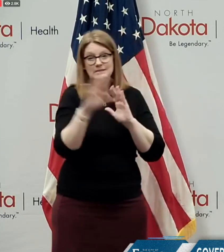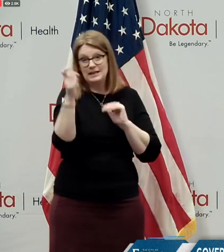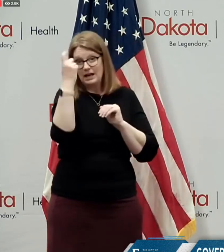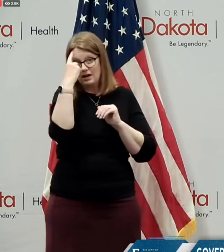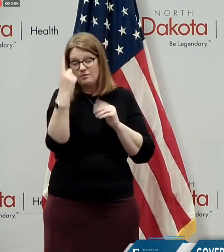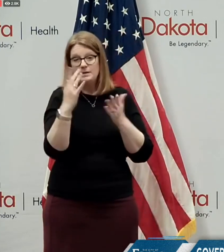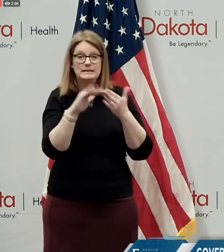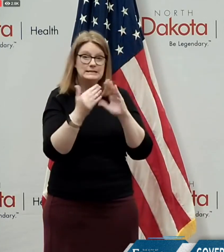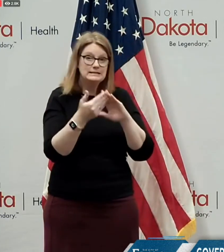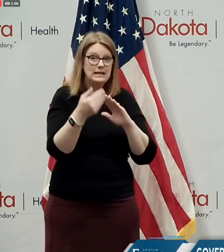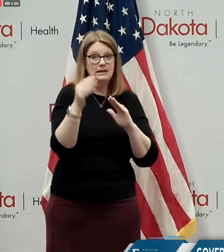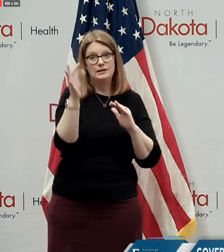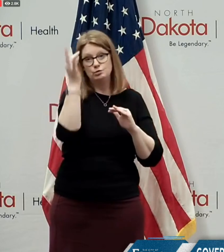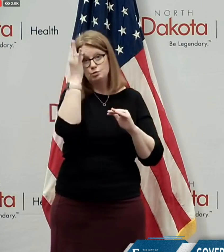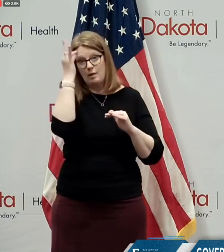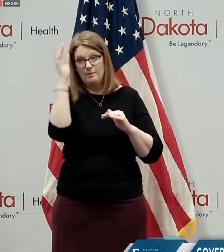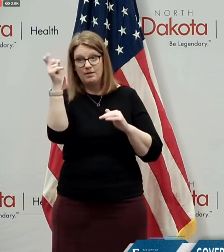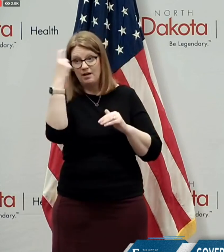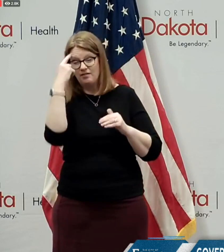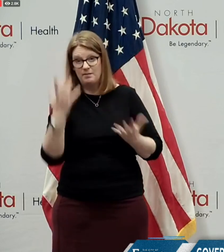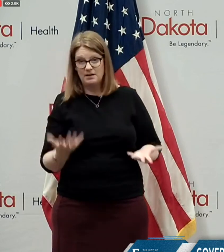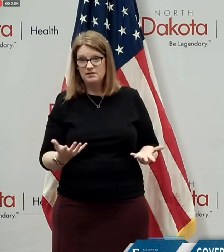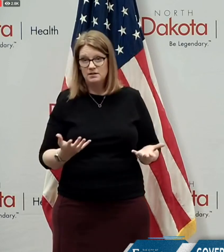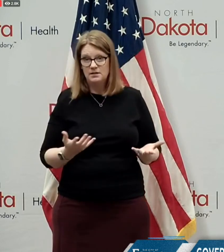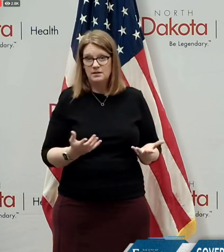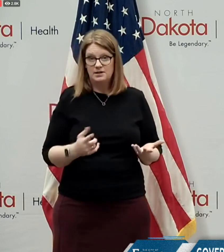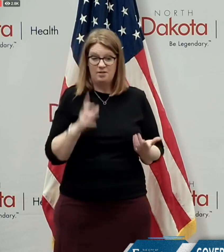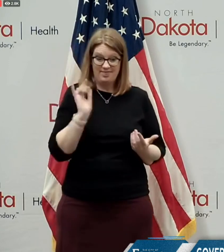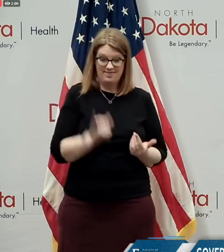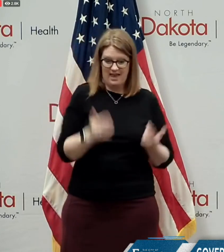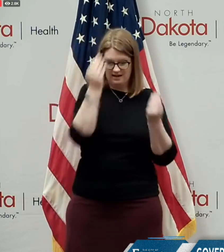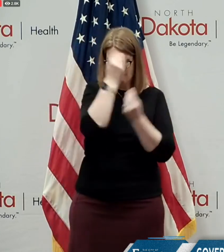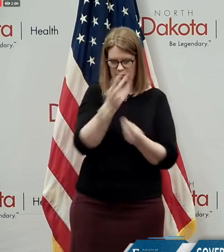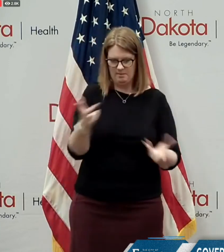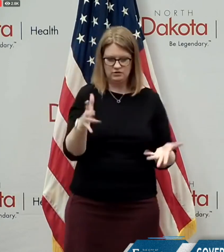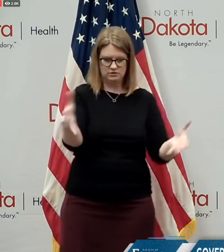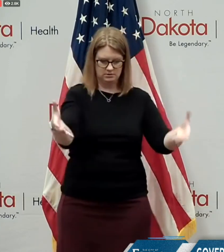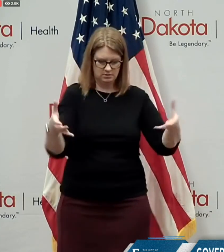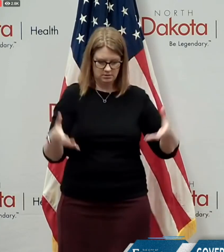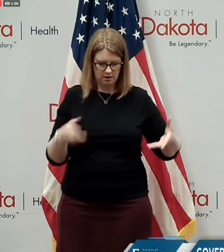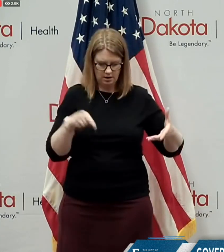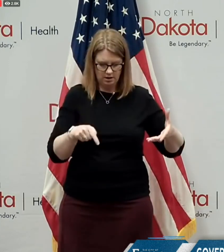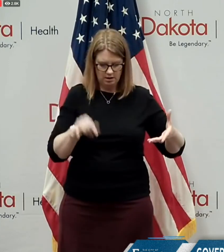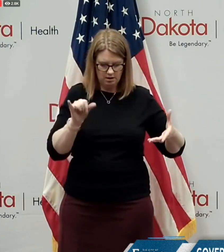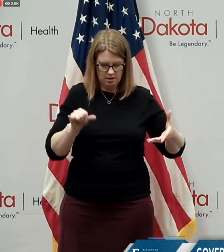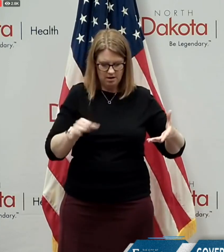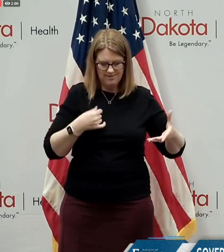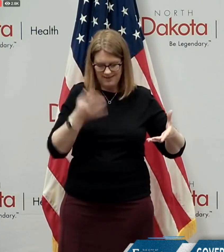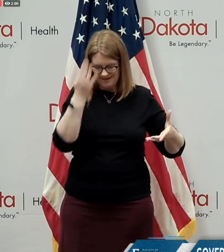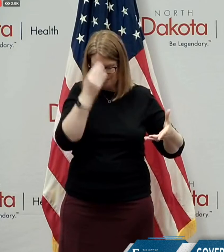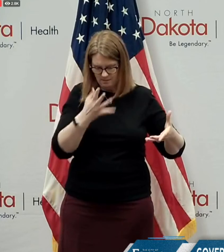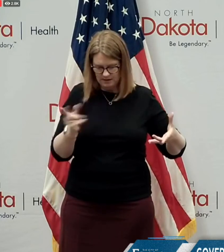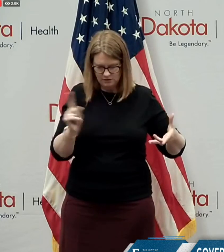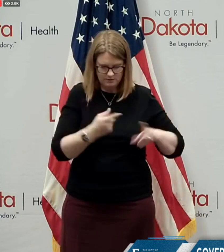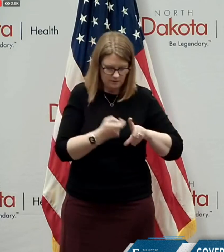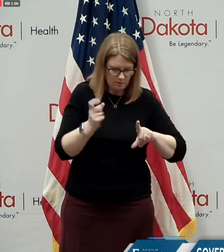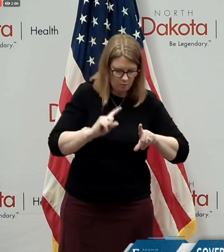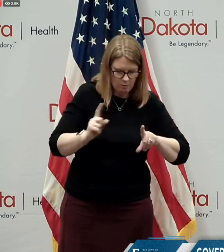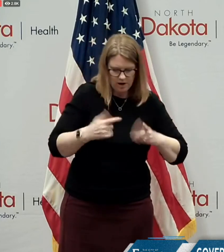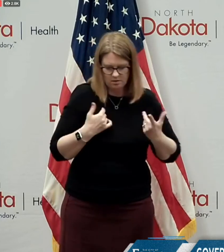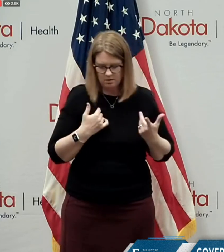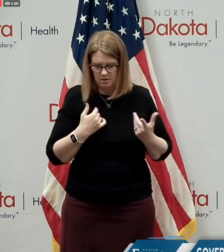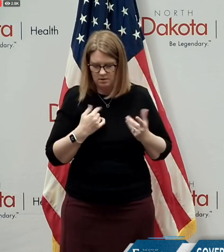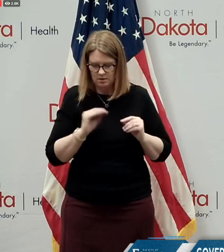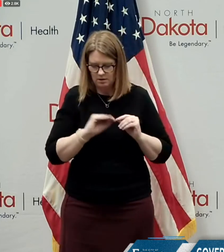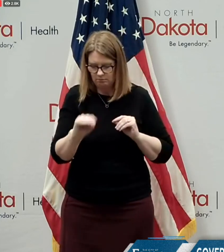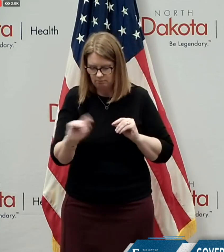government, tribal government, because without your data and knowing where those numbers are at, where they're located, where they're coming from, it seems